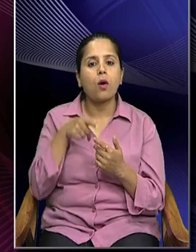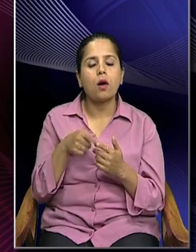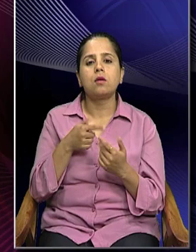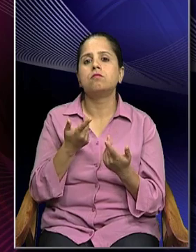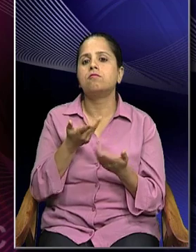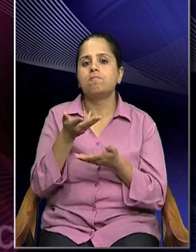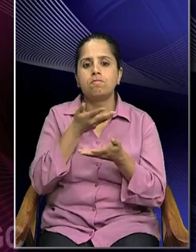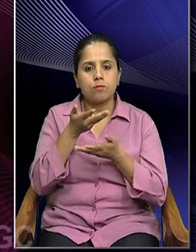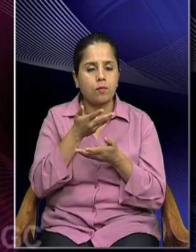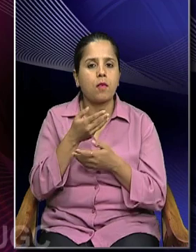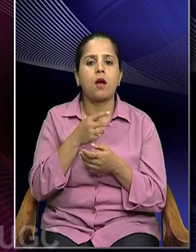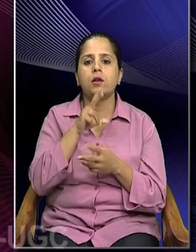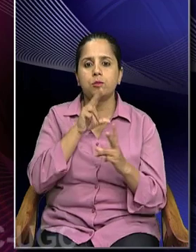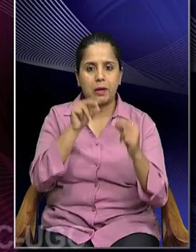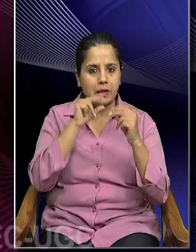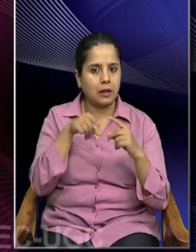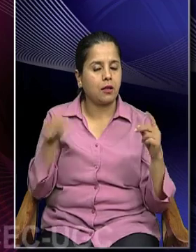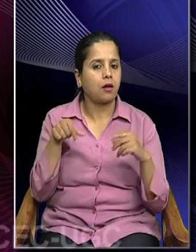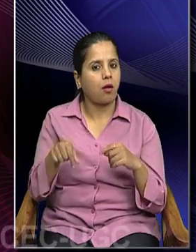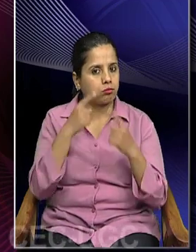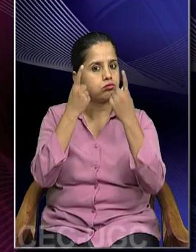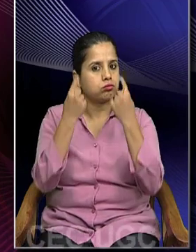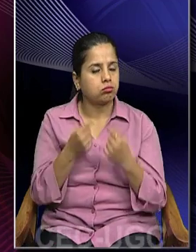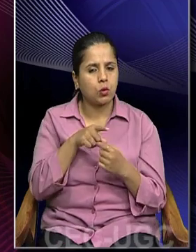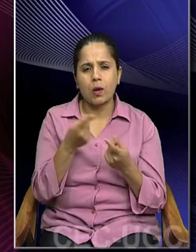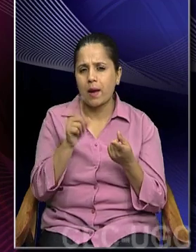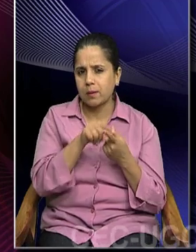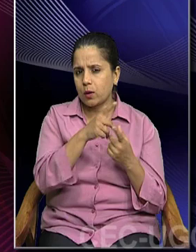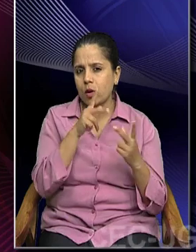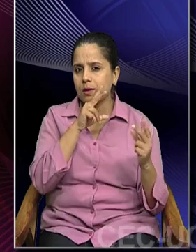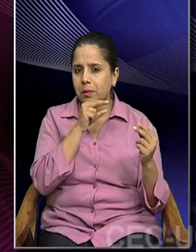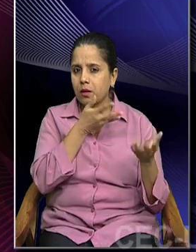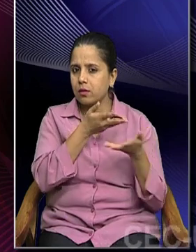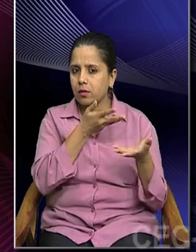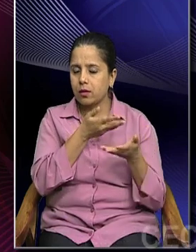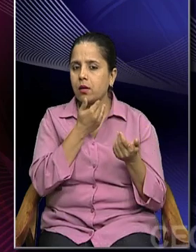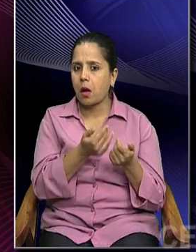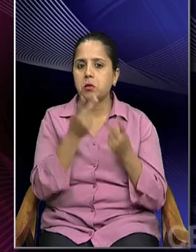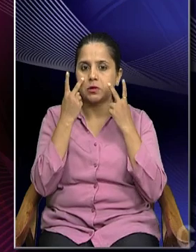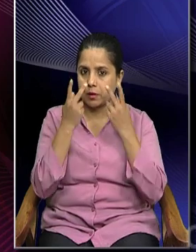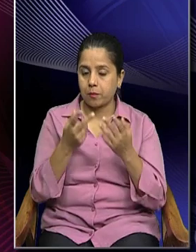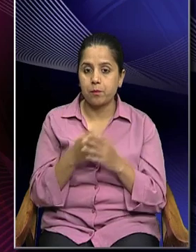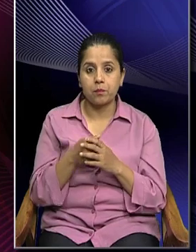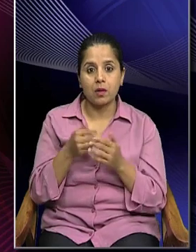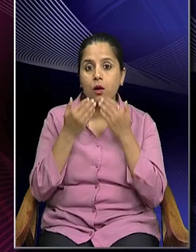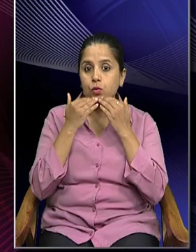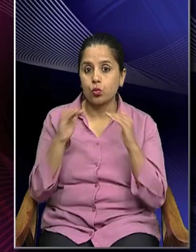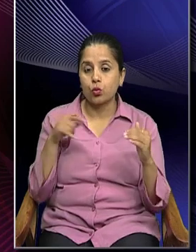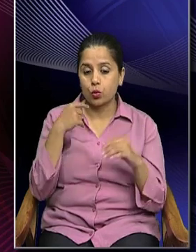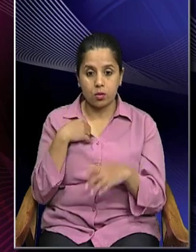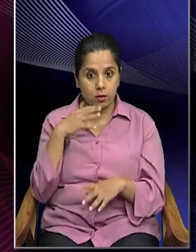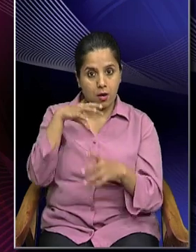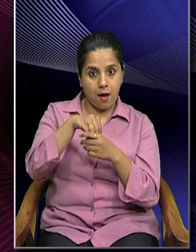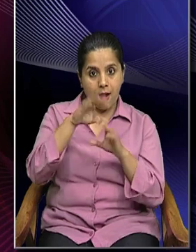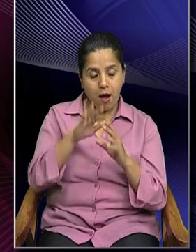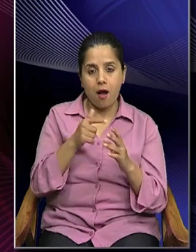interactive oral assessment. Now, what happens in this? Let's dwell. The students engage